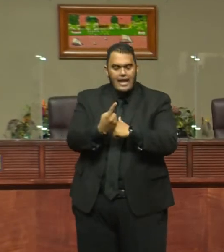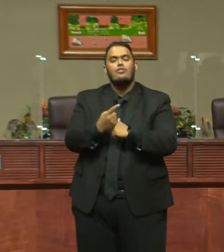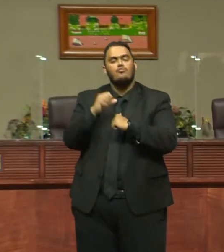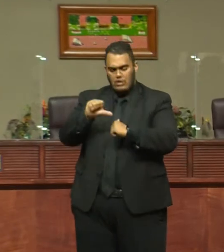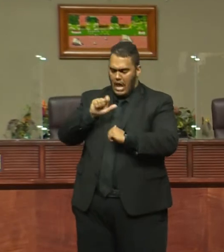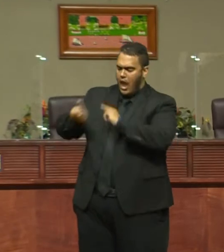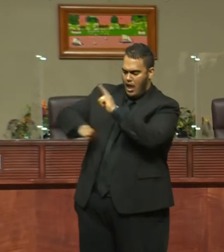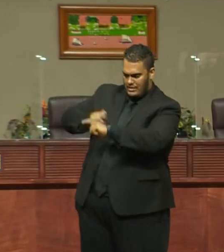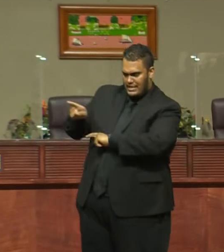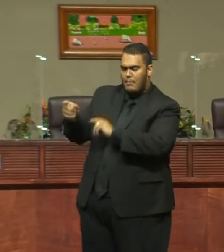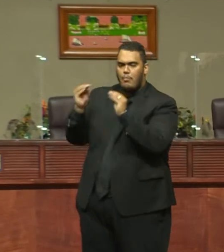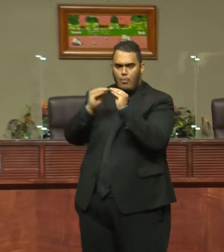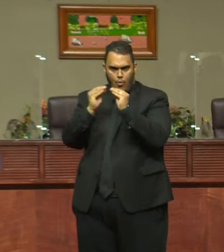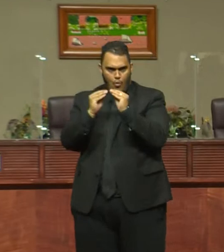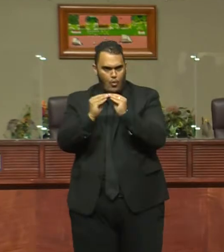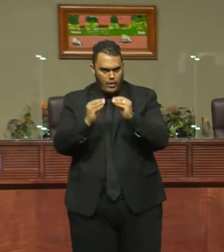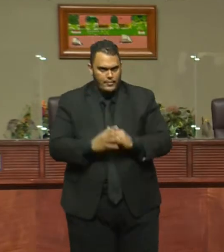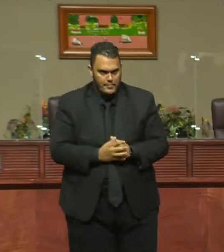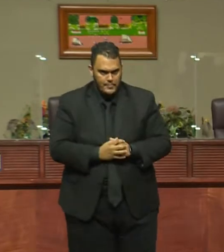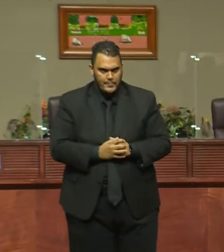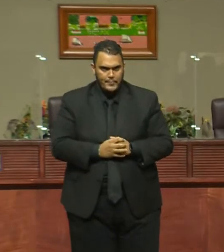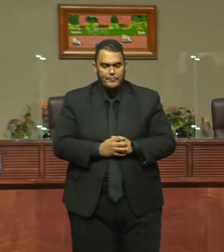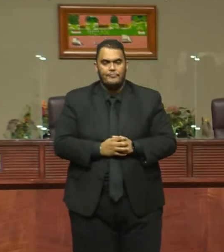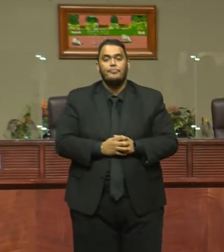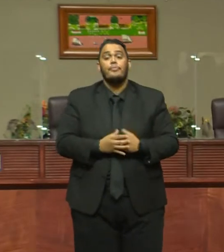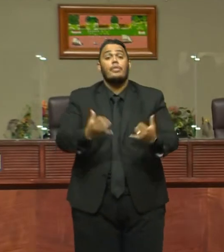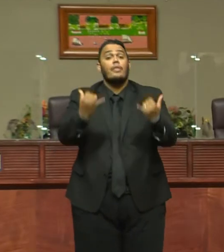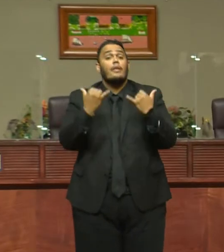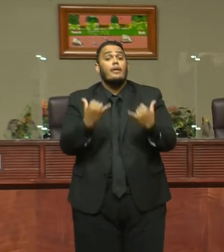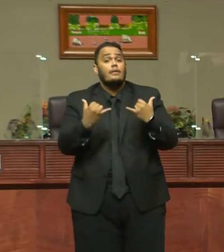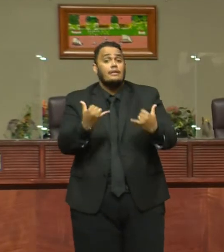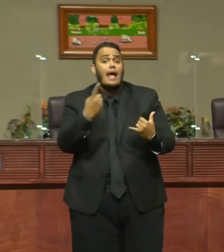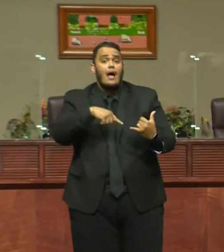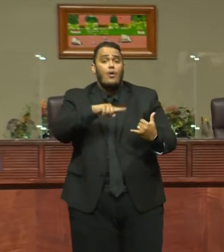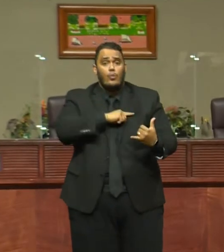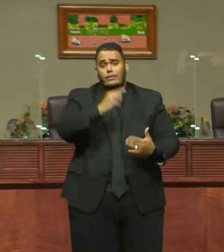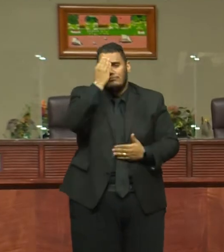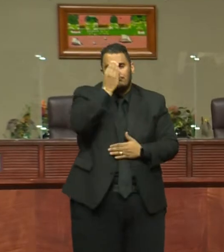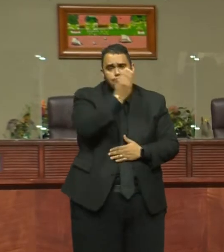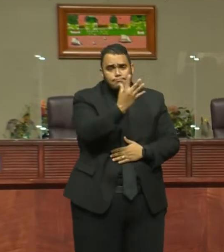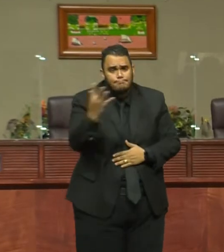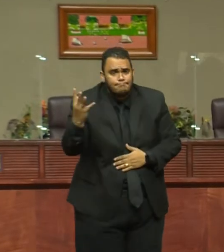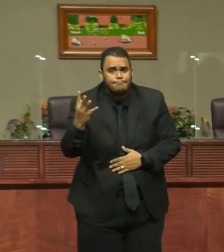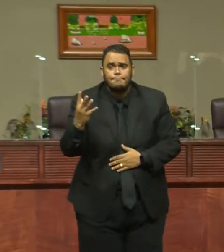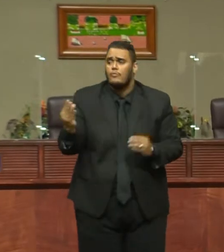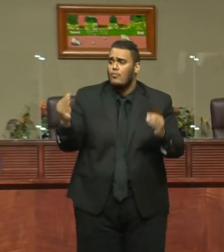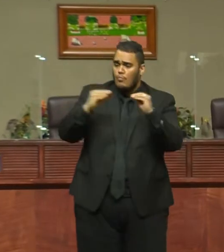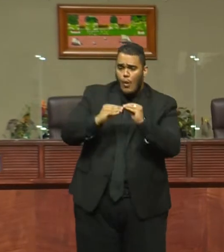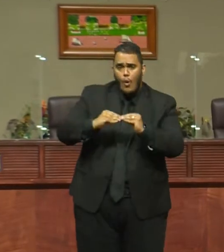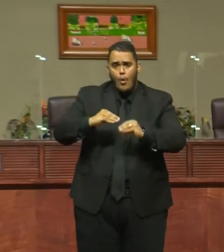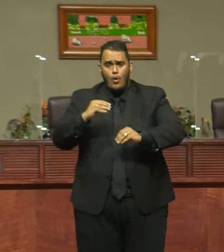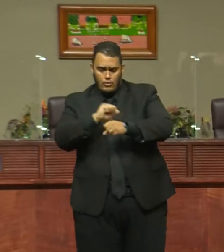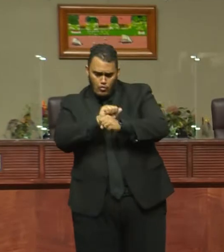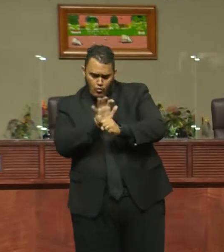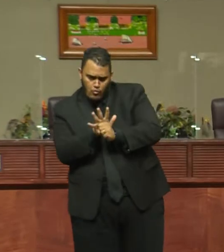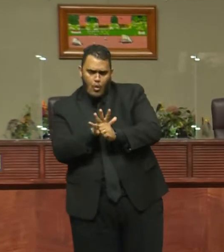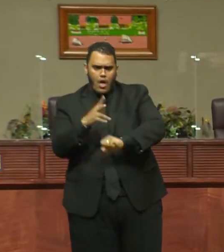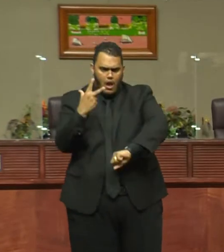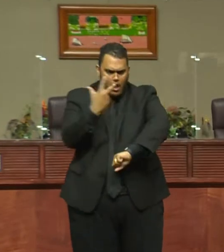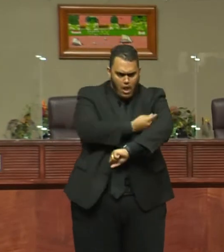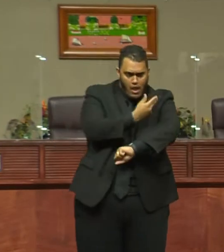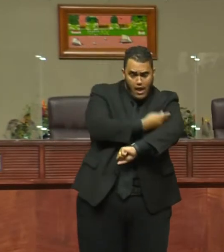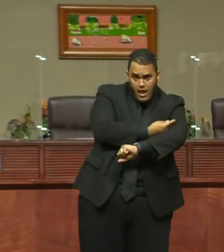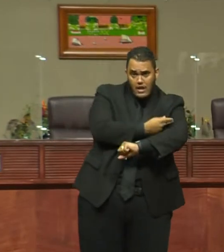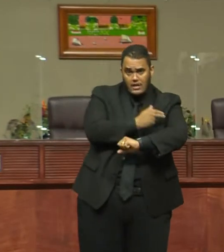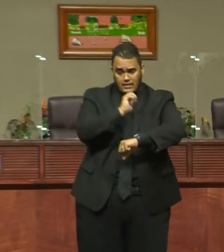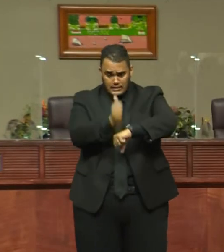As we share more information about COVID-19 vaccination sites opening up, it's important for everyone to